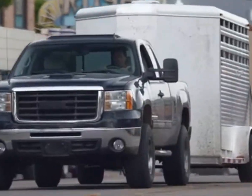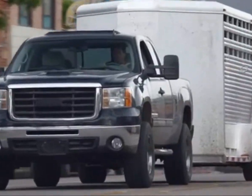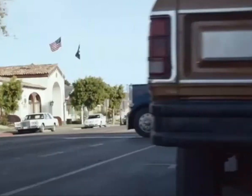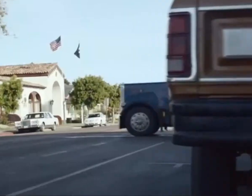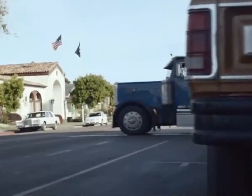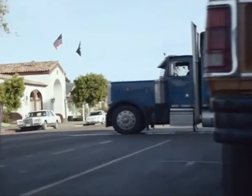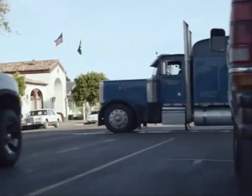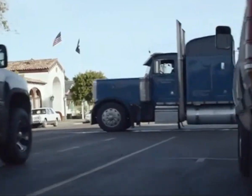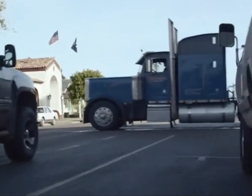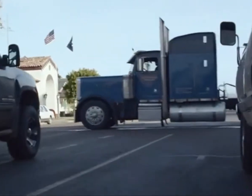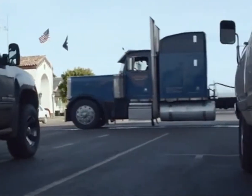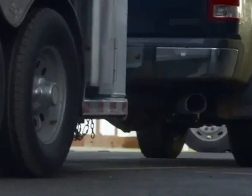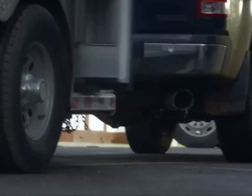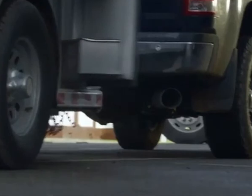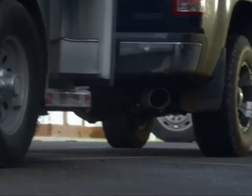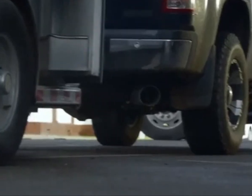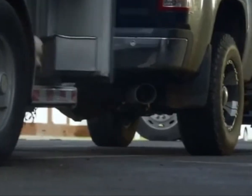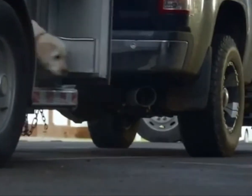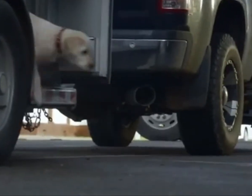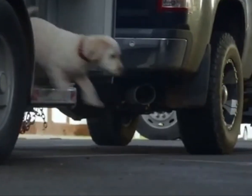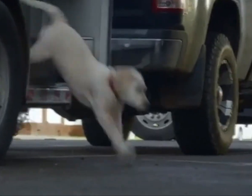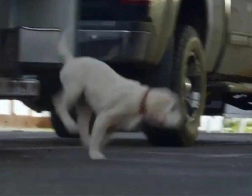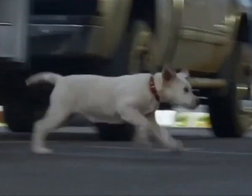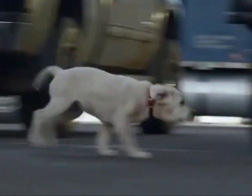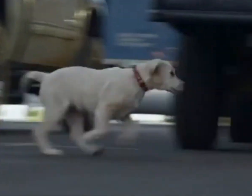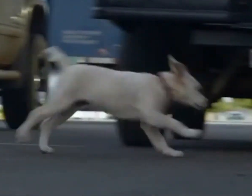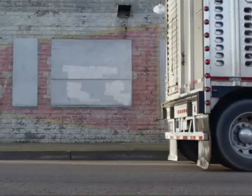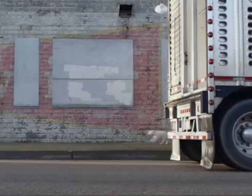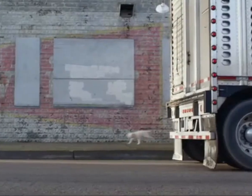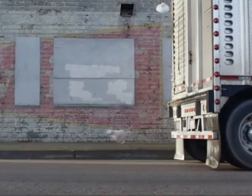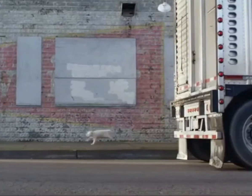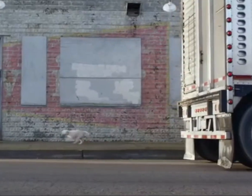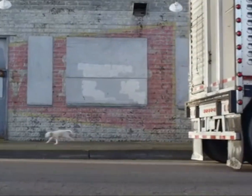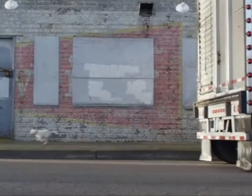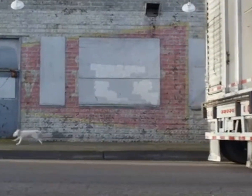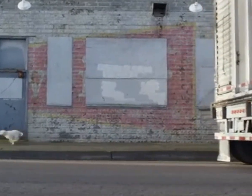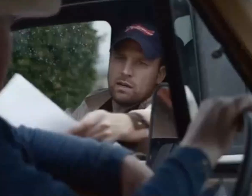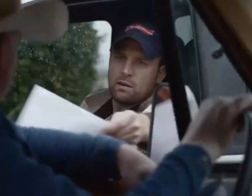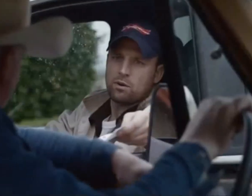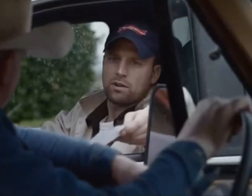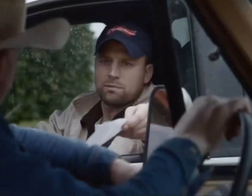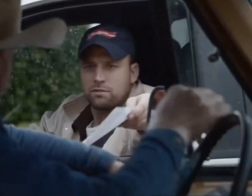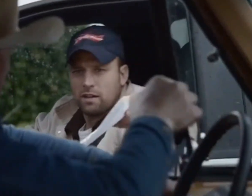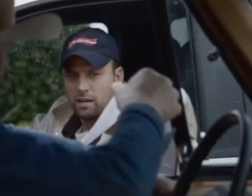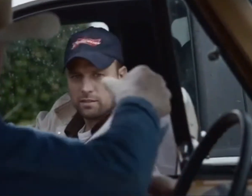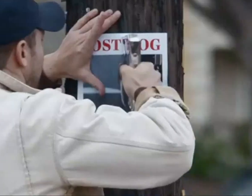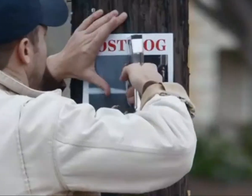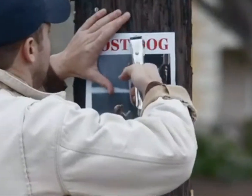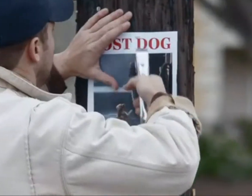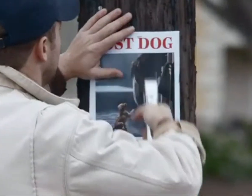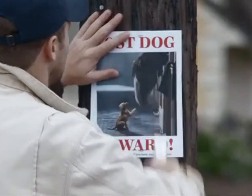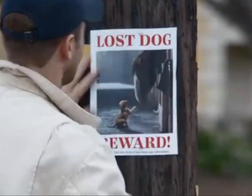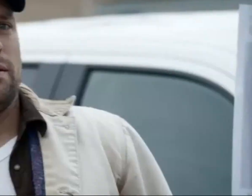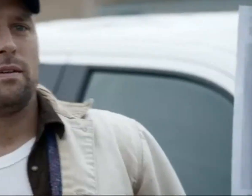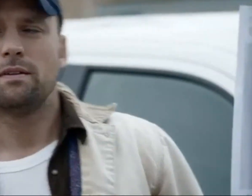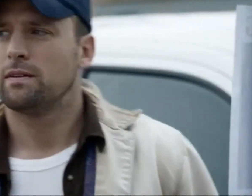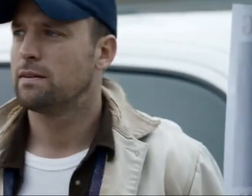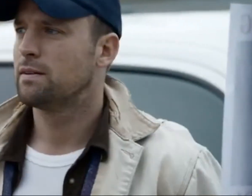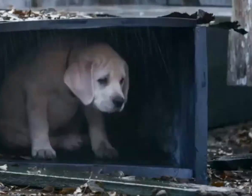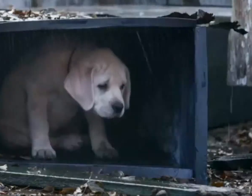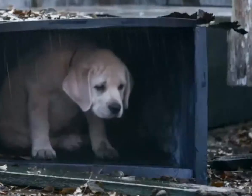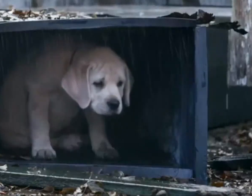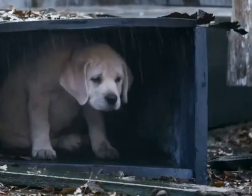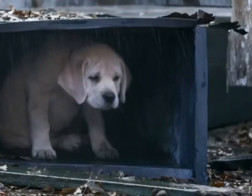closes. be the man. The pup sneaks out of the trailer onto city streets. The man distributes flyers. Lost dog. The pup cowers